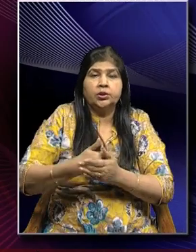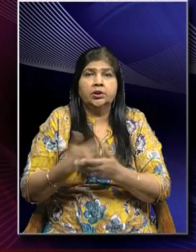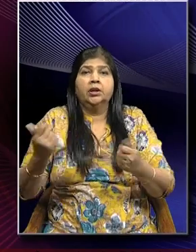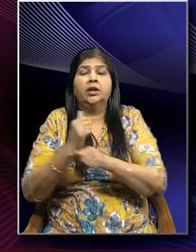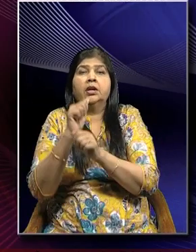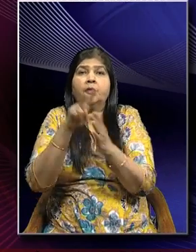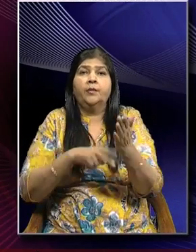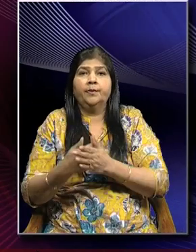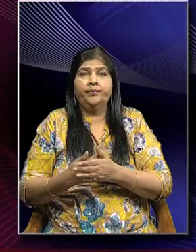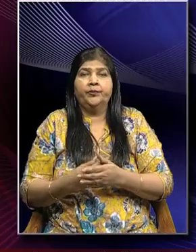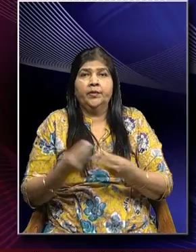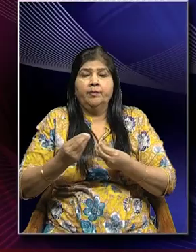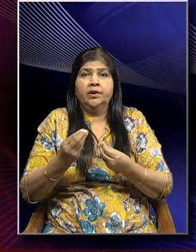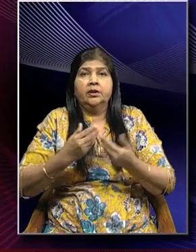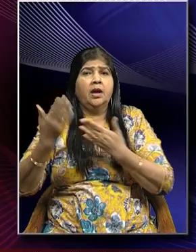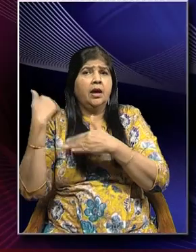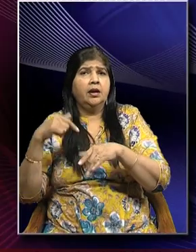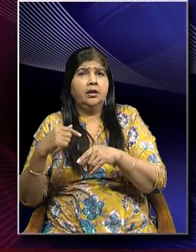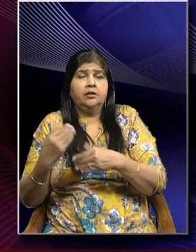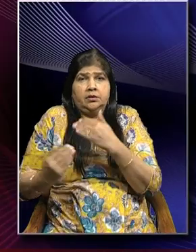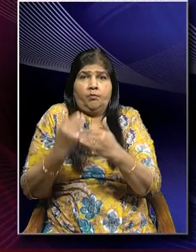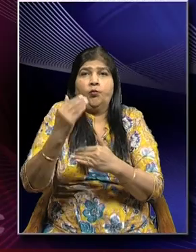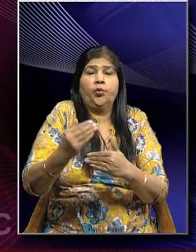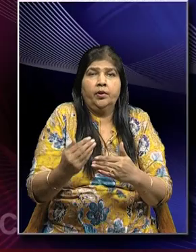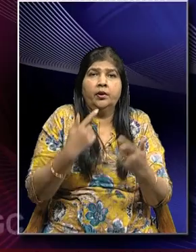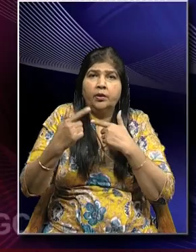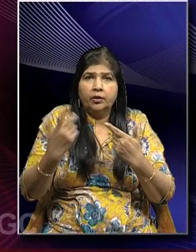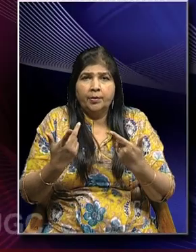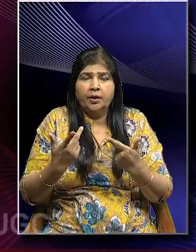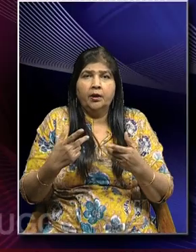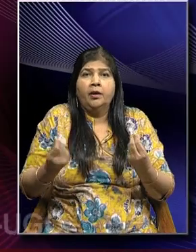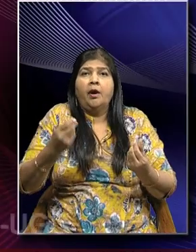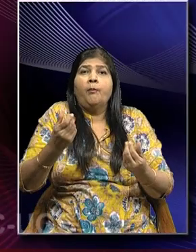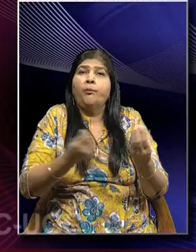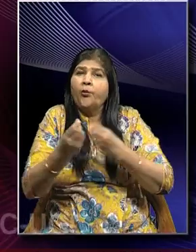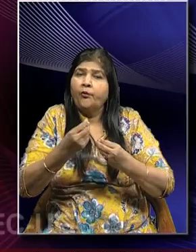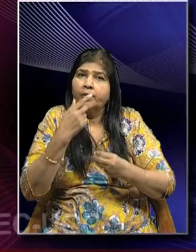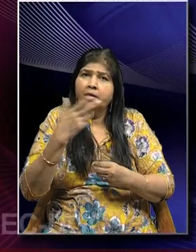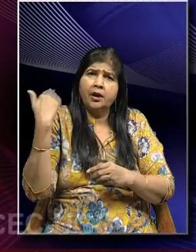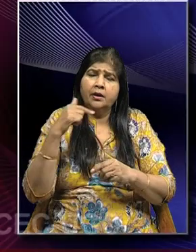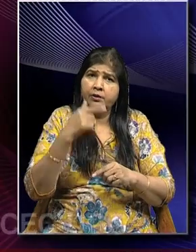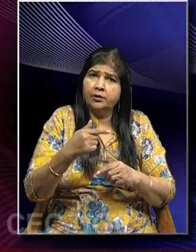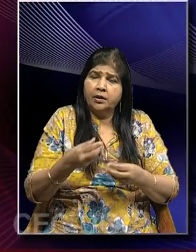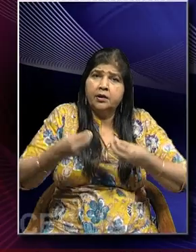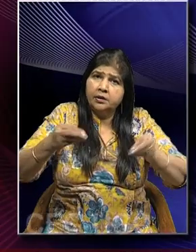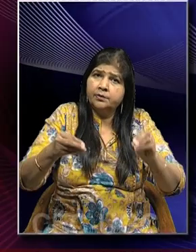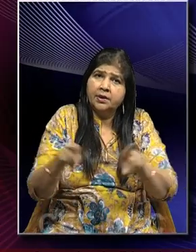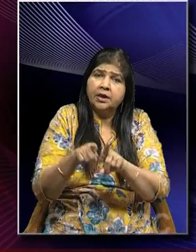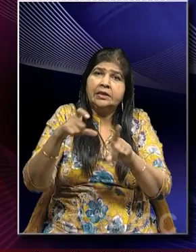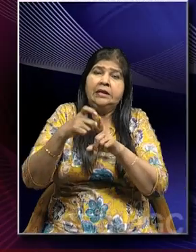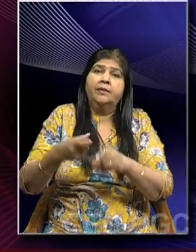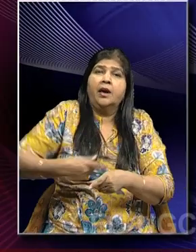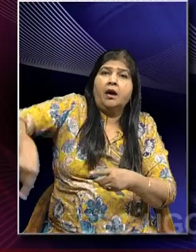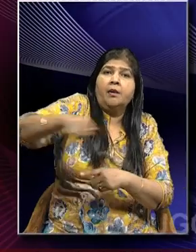than what we have been doing previously. We have simply been talking about making profit and distributing it as dividend among